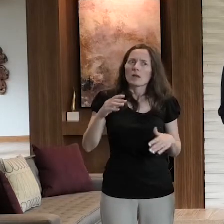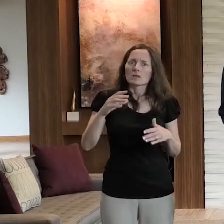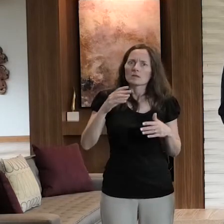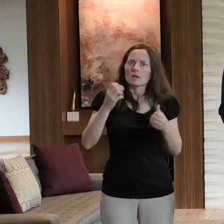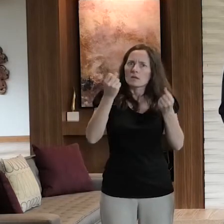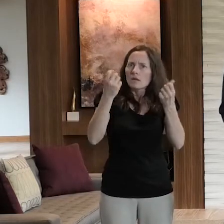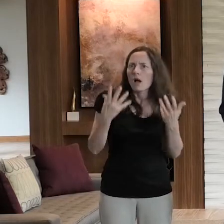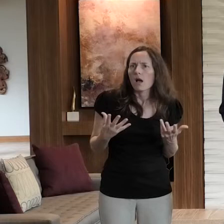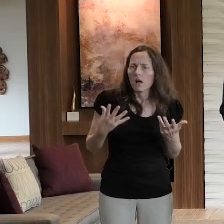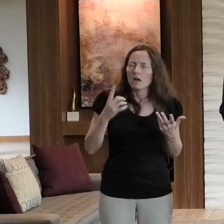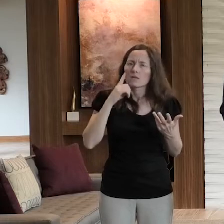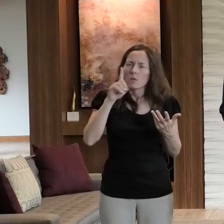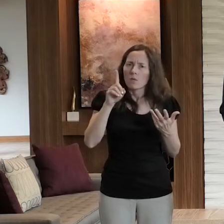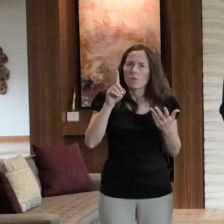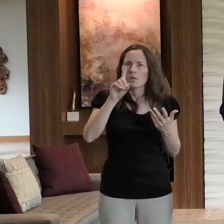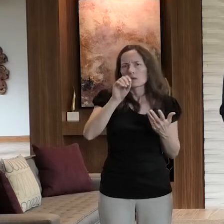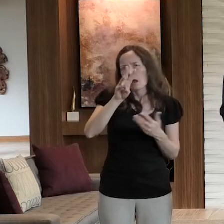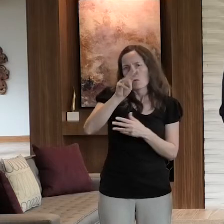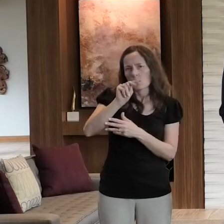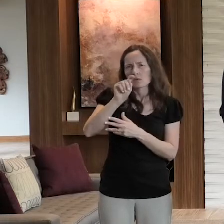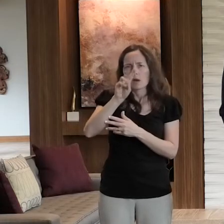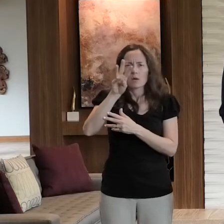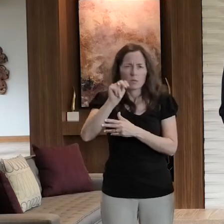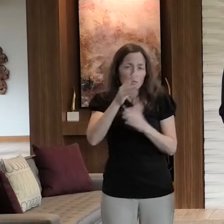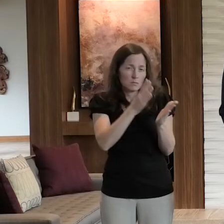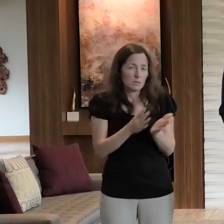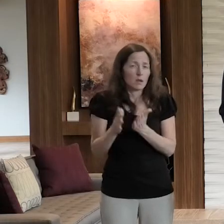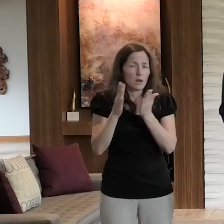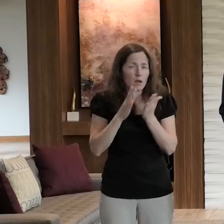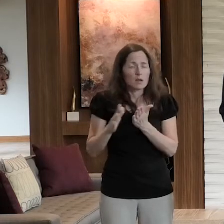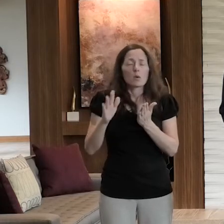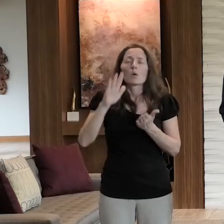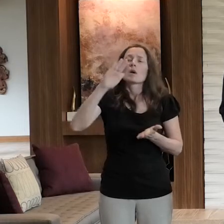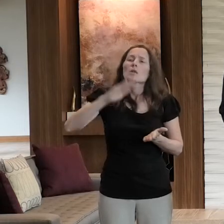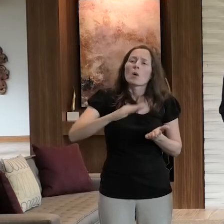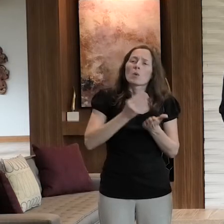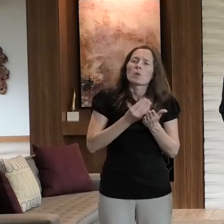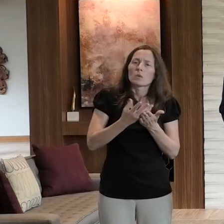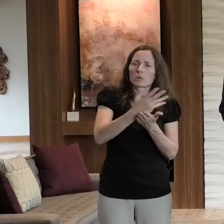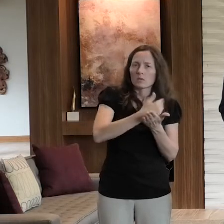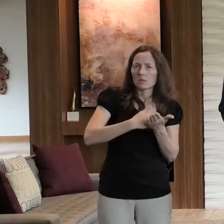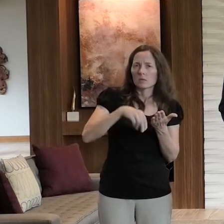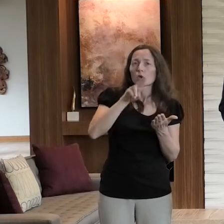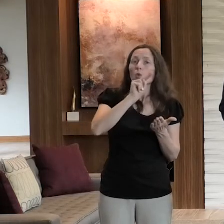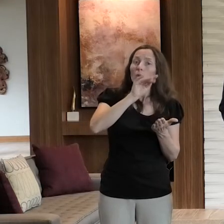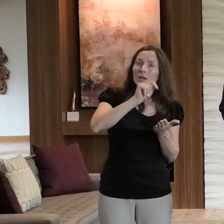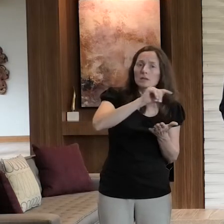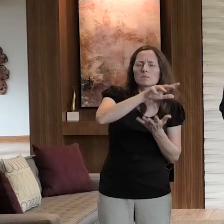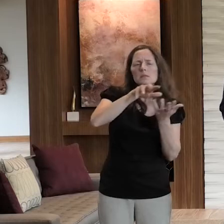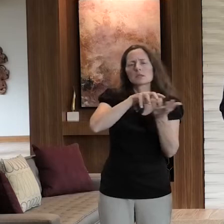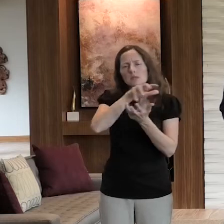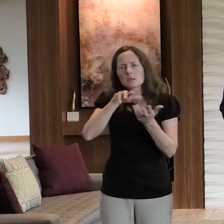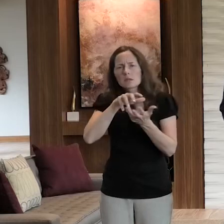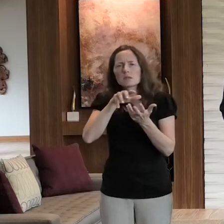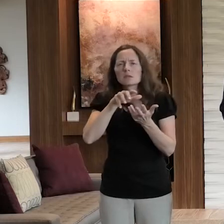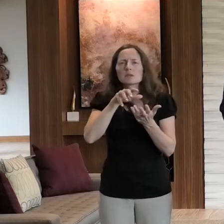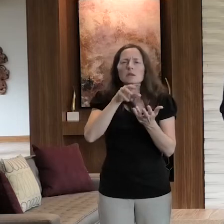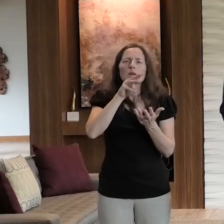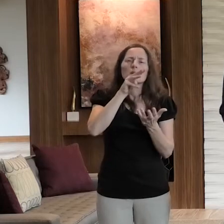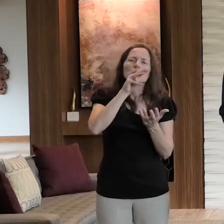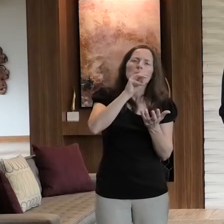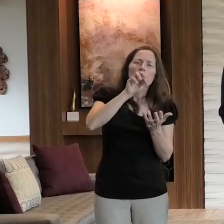downtown plan, and that program, bringing low-income units to the market mixed in with market rate